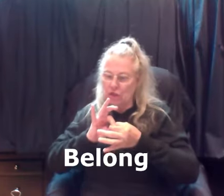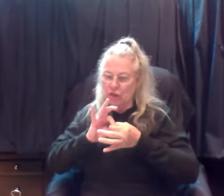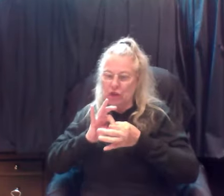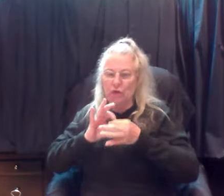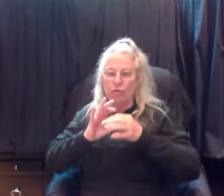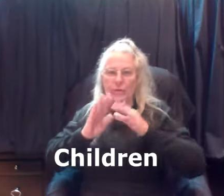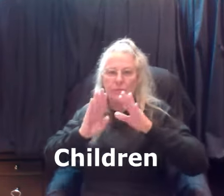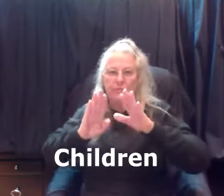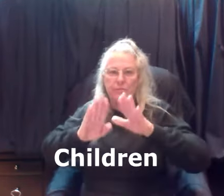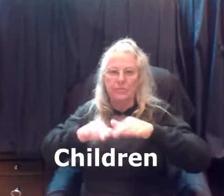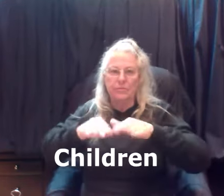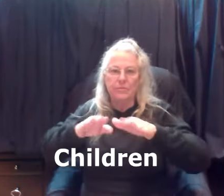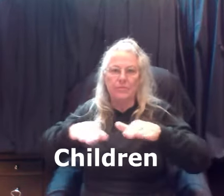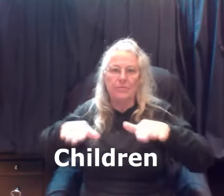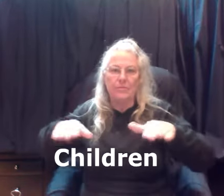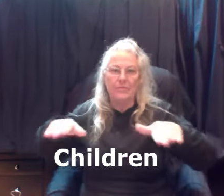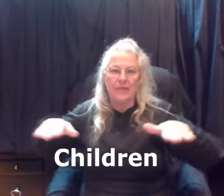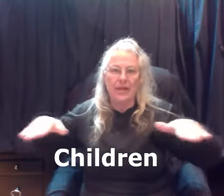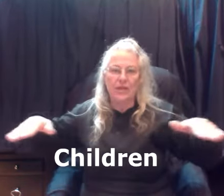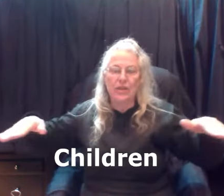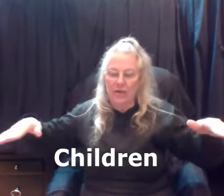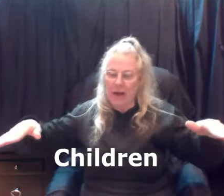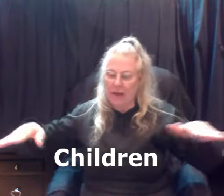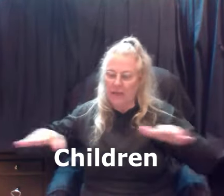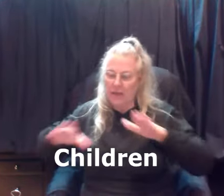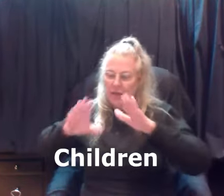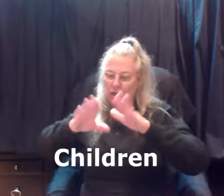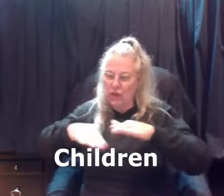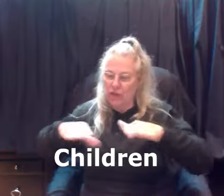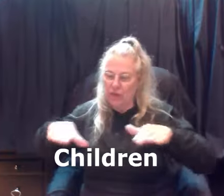Children. Touching their heads. Children.